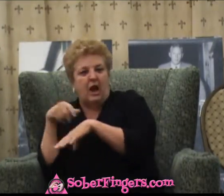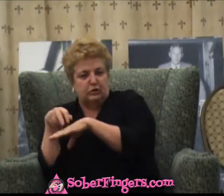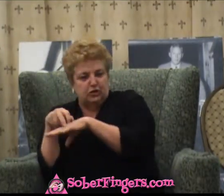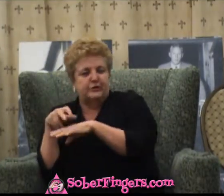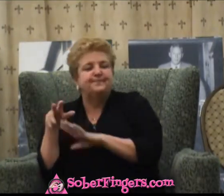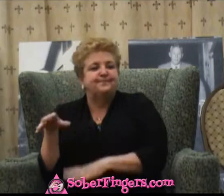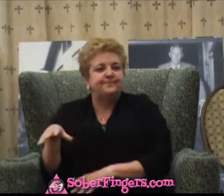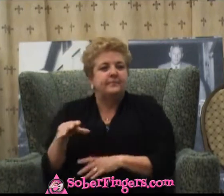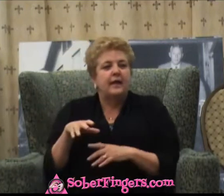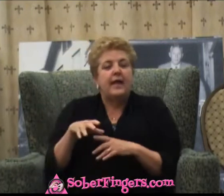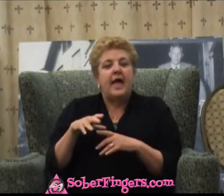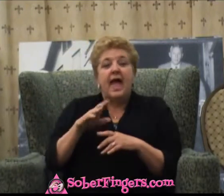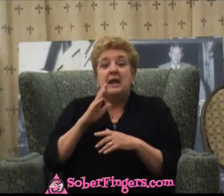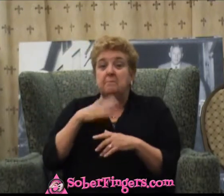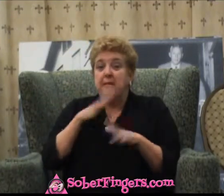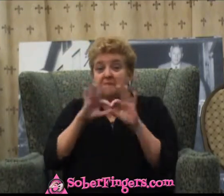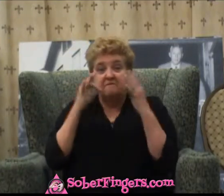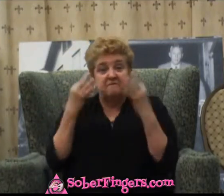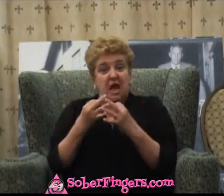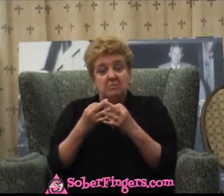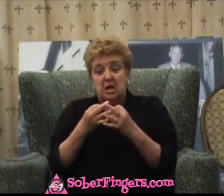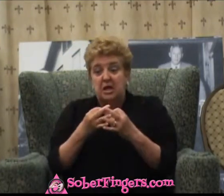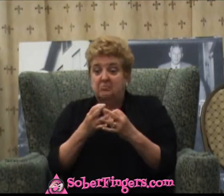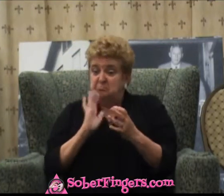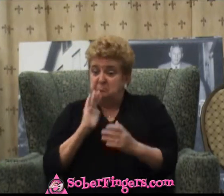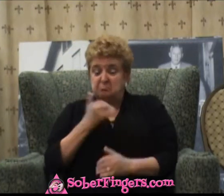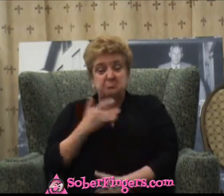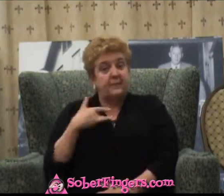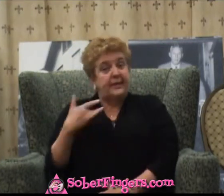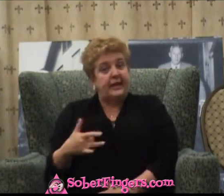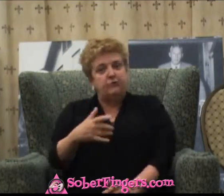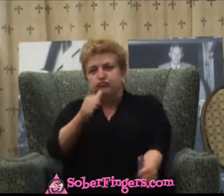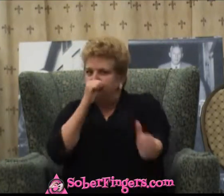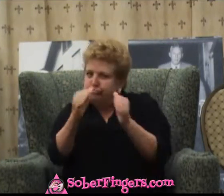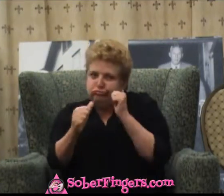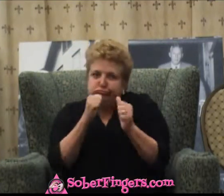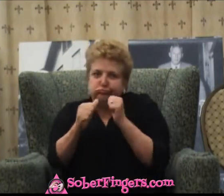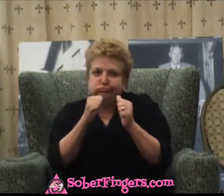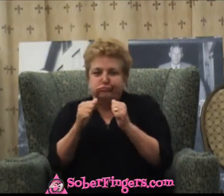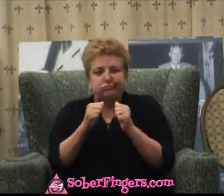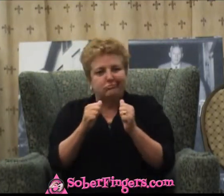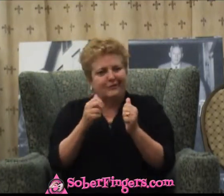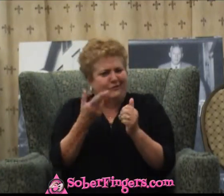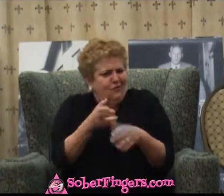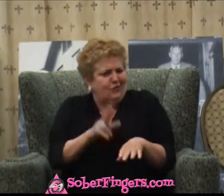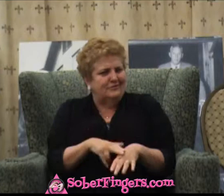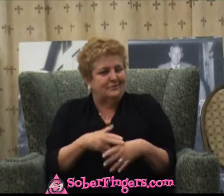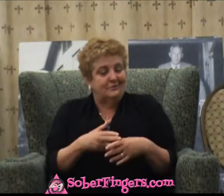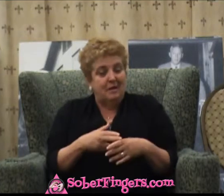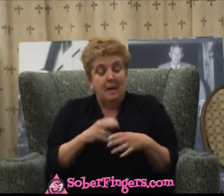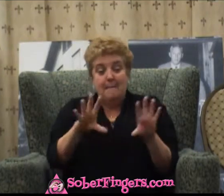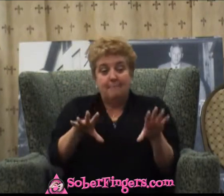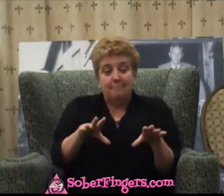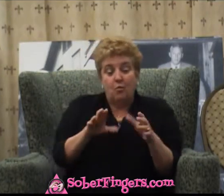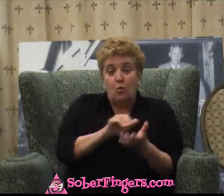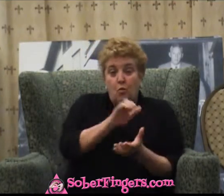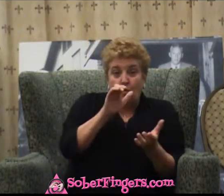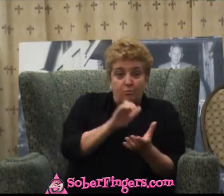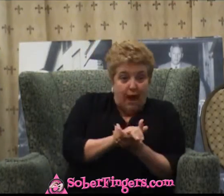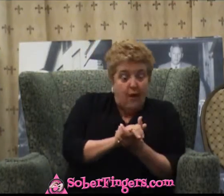who we were. Coming from that type of cultural background, there was always drinking. If someone got married, you drank. If someone died, you drank. If there was a wedding, you drank. You